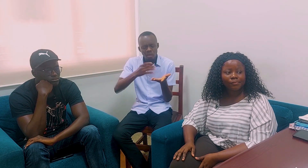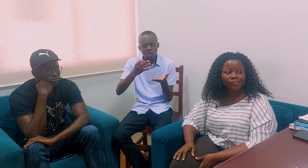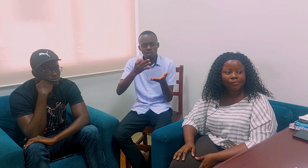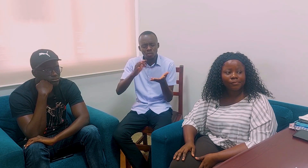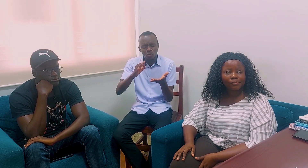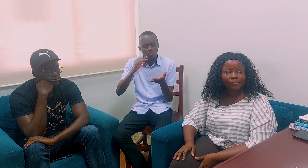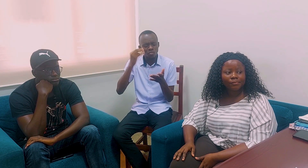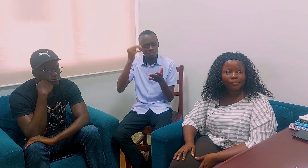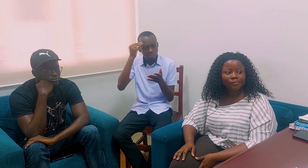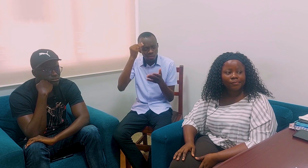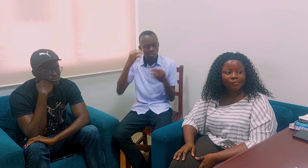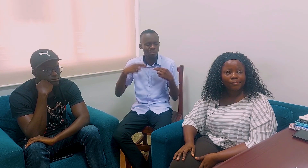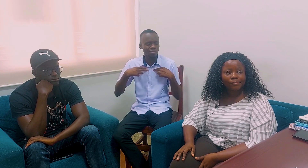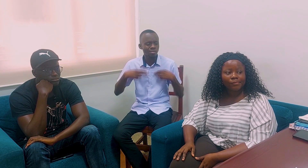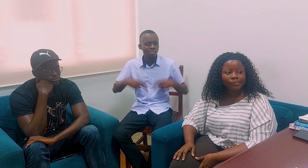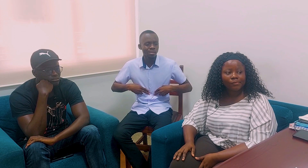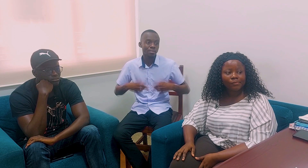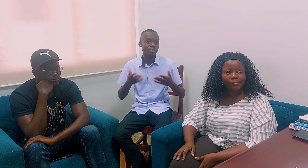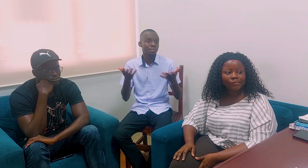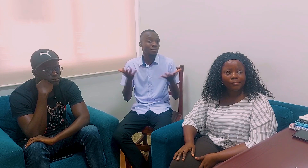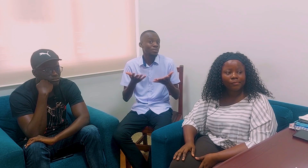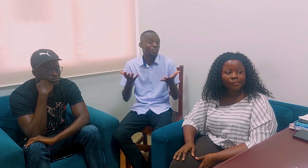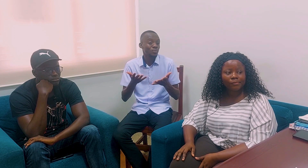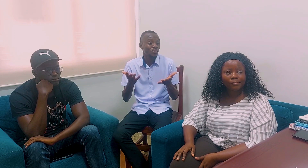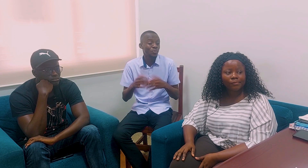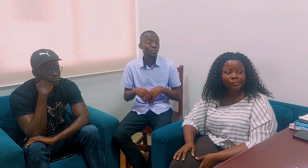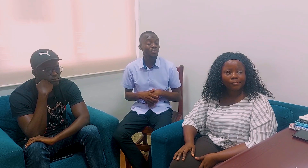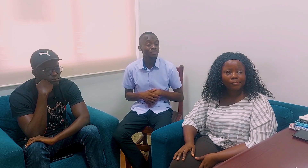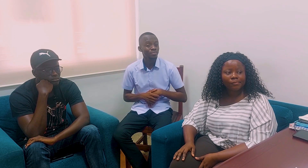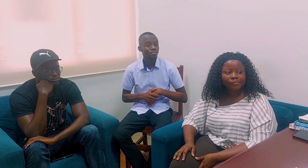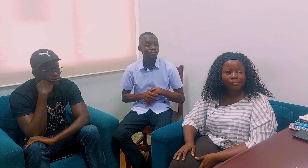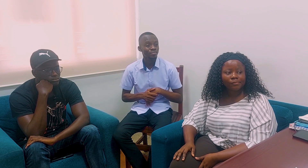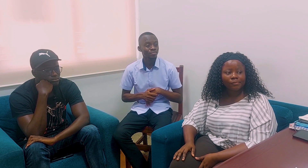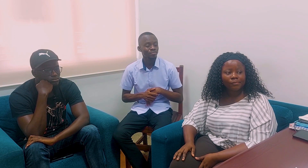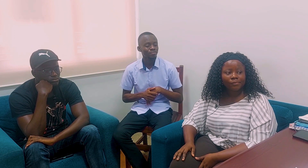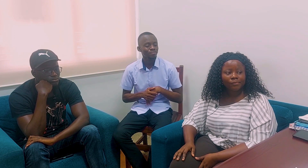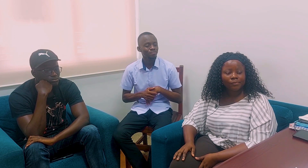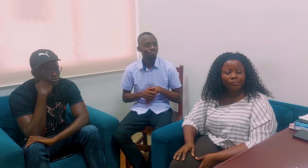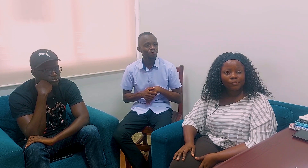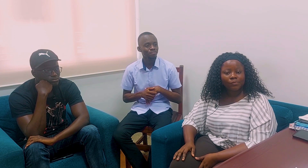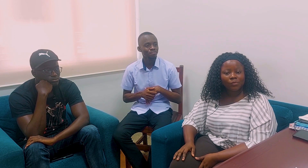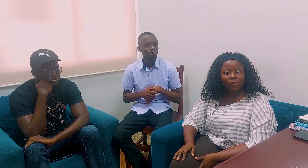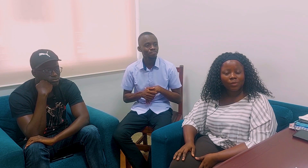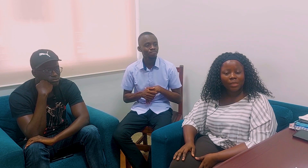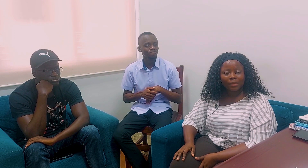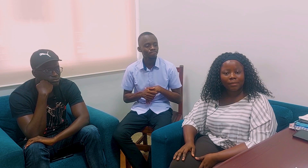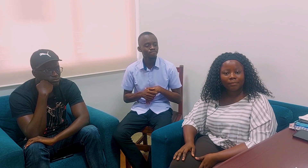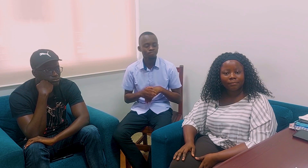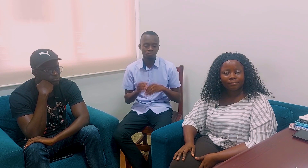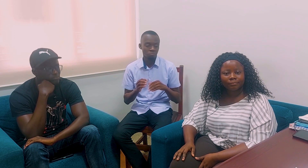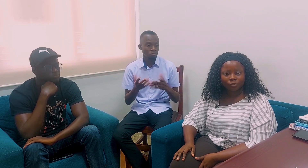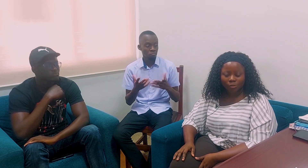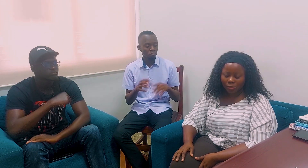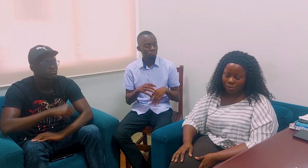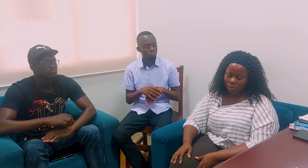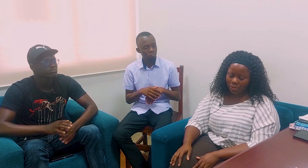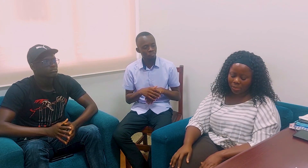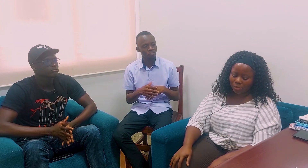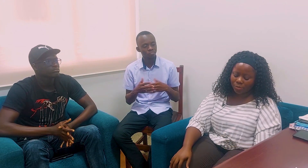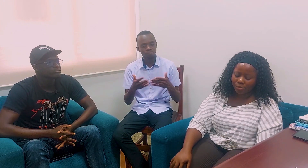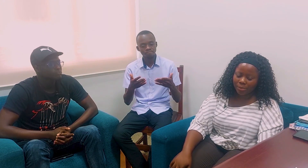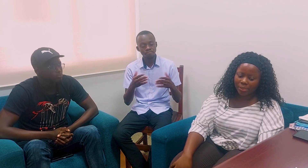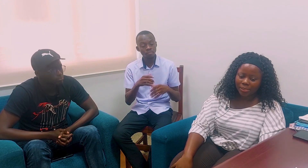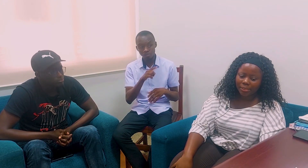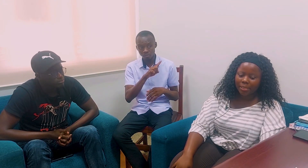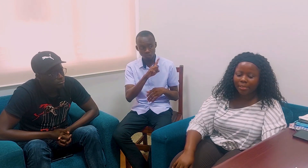of the different subsections that we can have under mental health? Okay. So that's